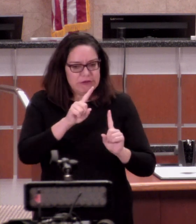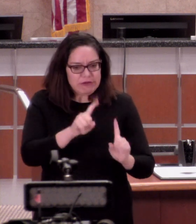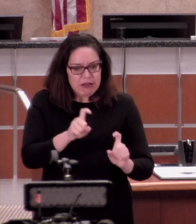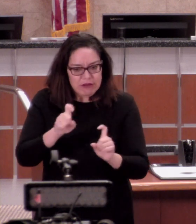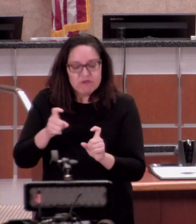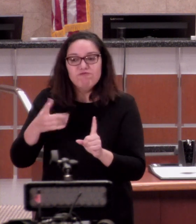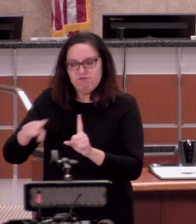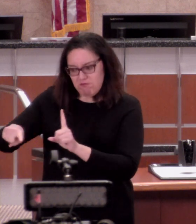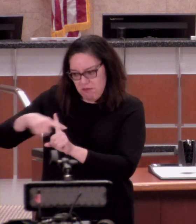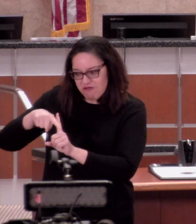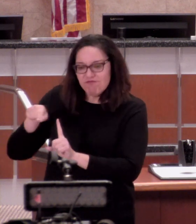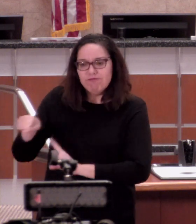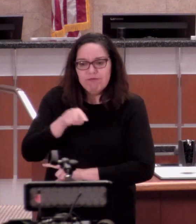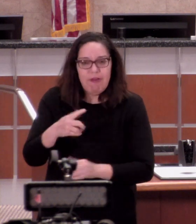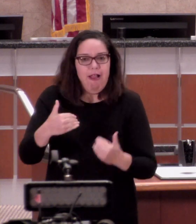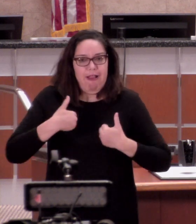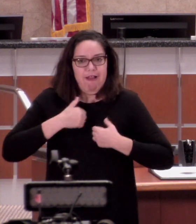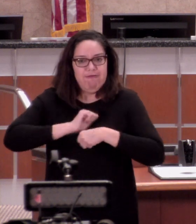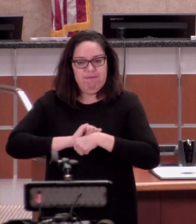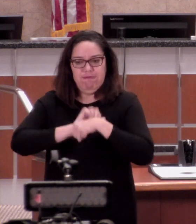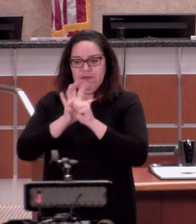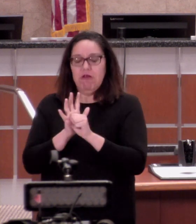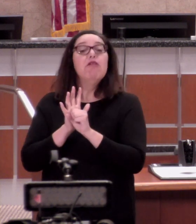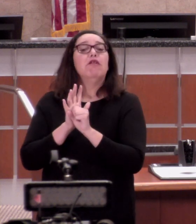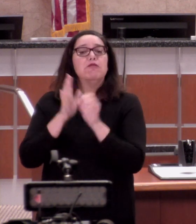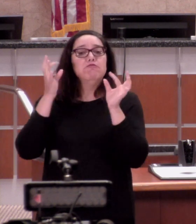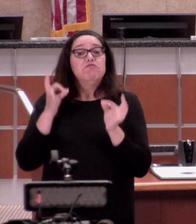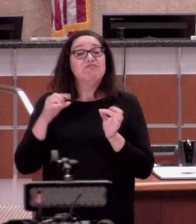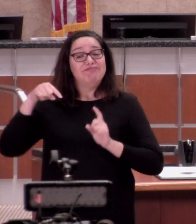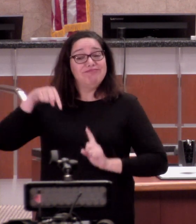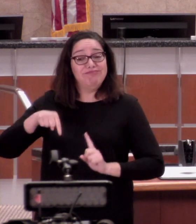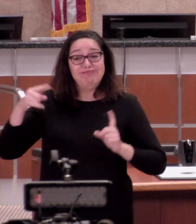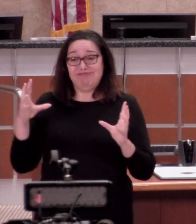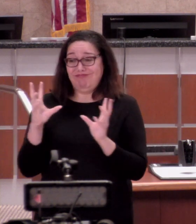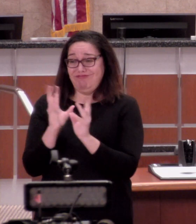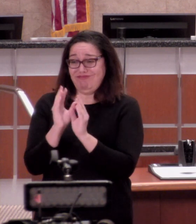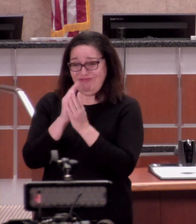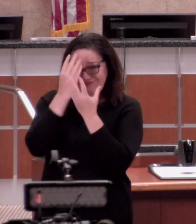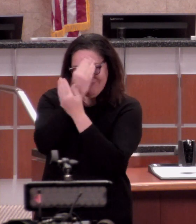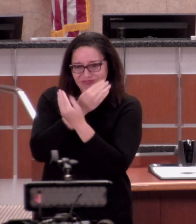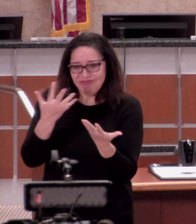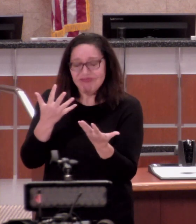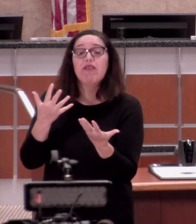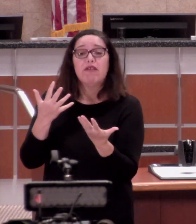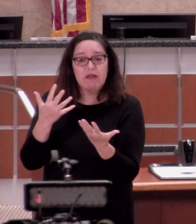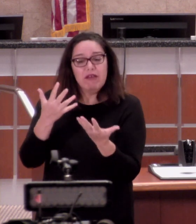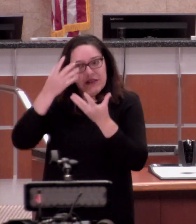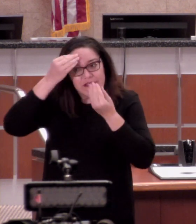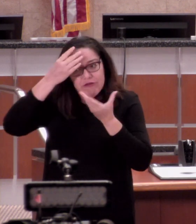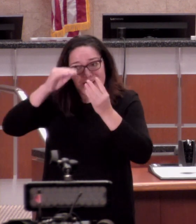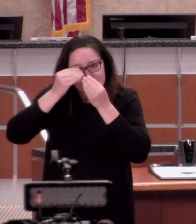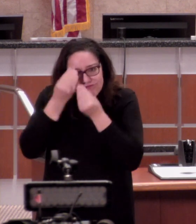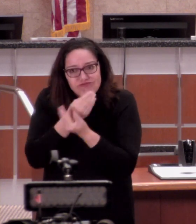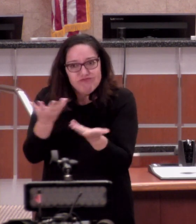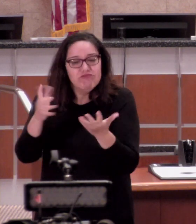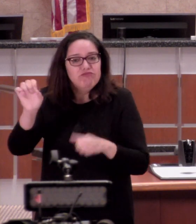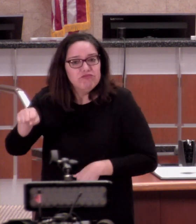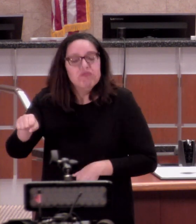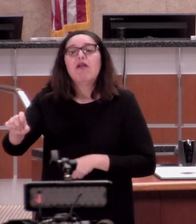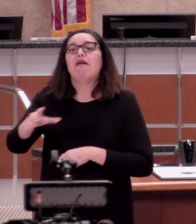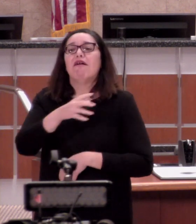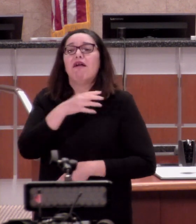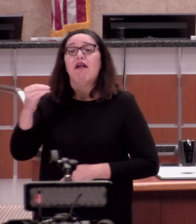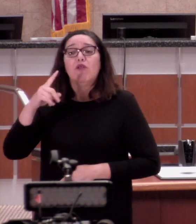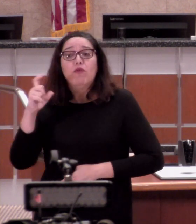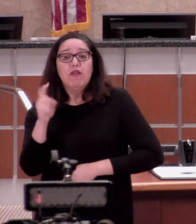the intent of this press conference, is to not only give out information but also answer any questions that you may have. At this